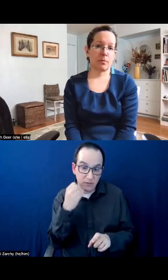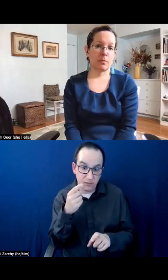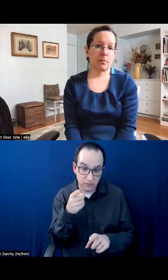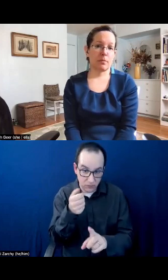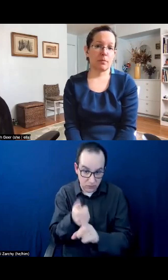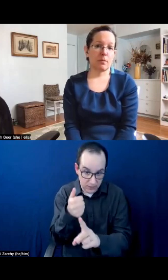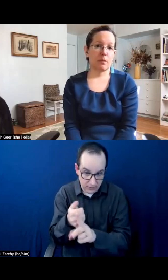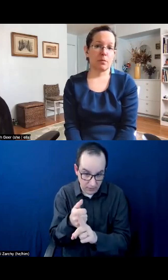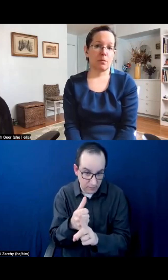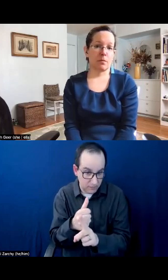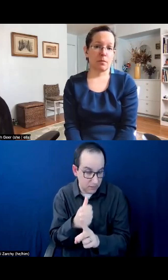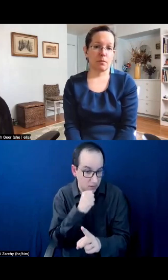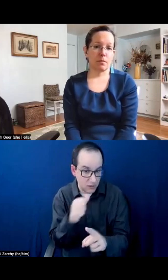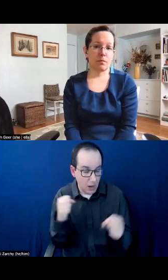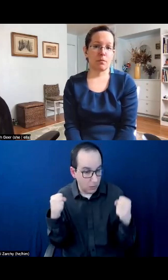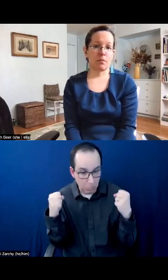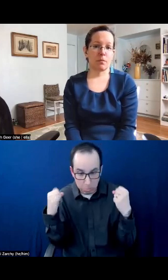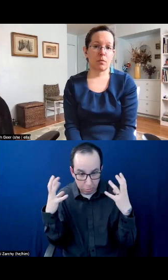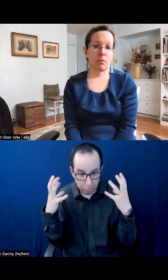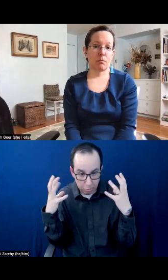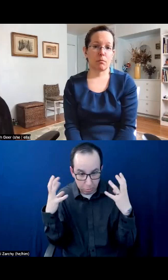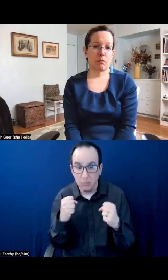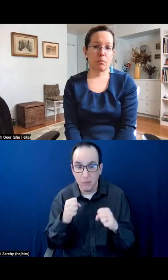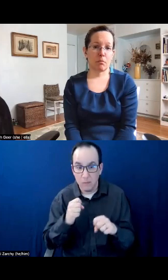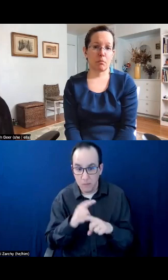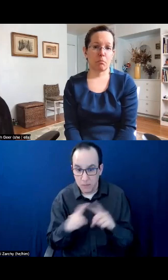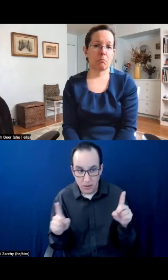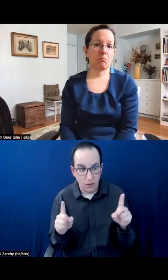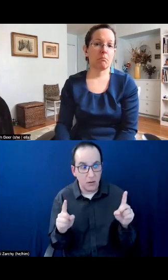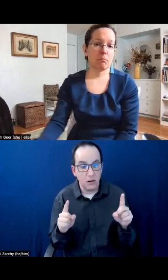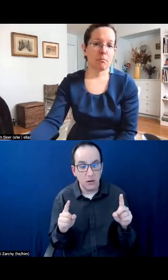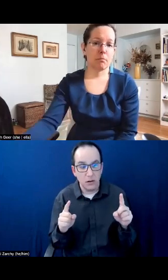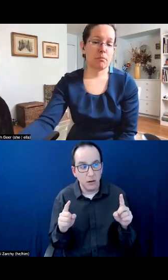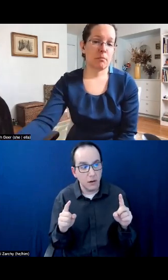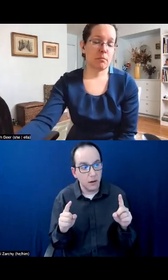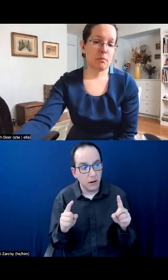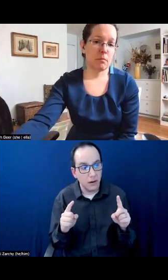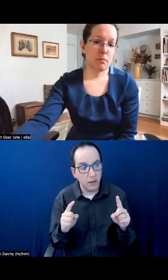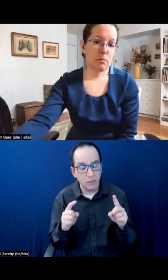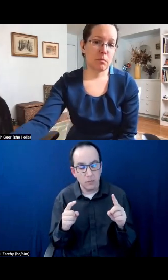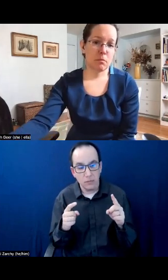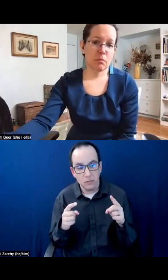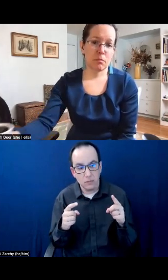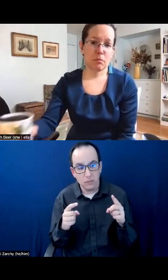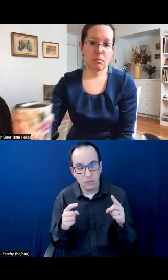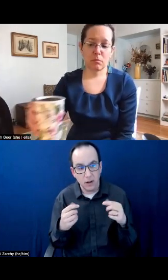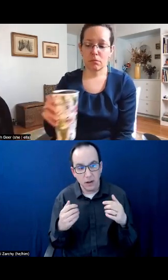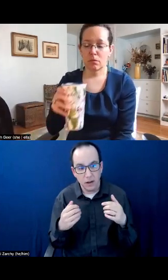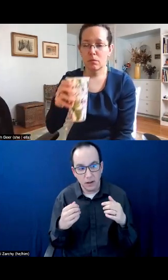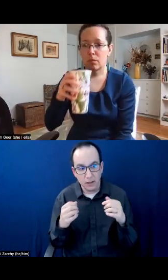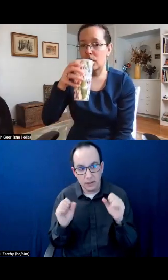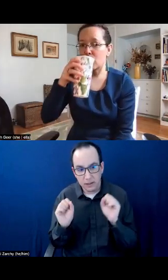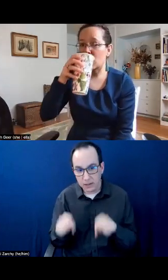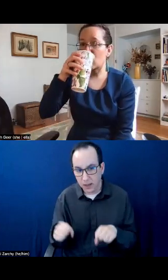And this assessment is if you are not fluent in a signed language,